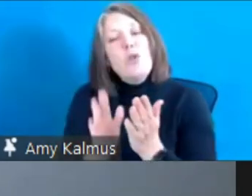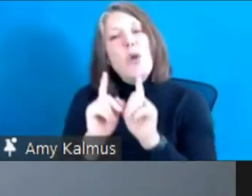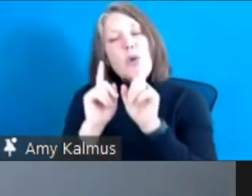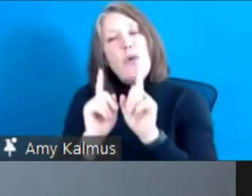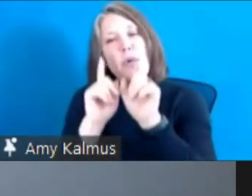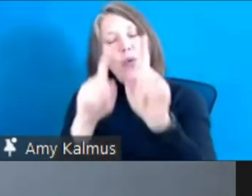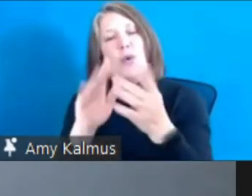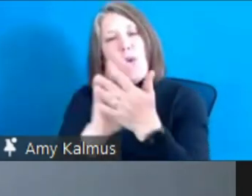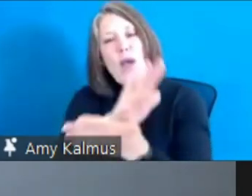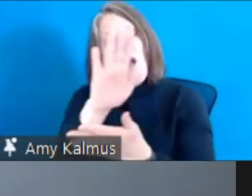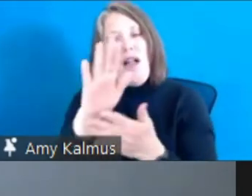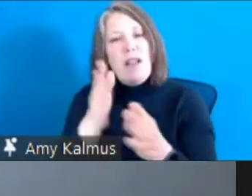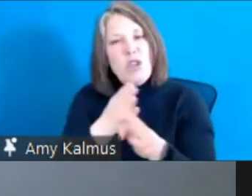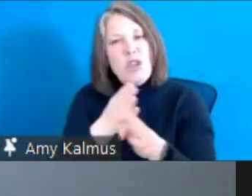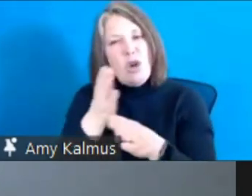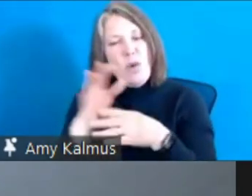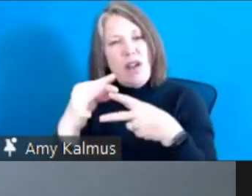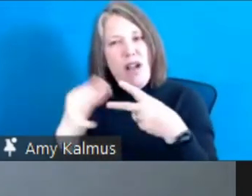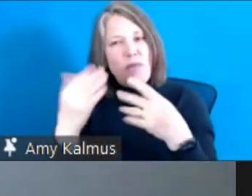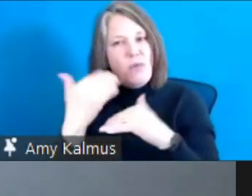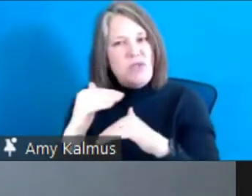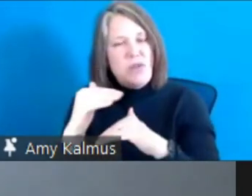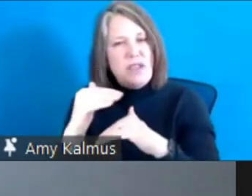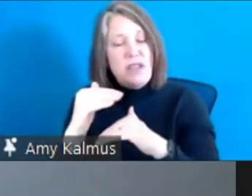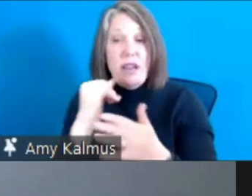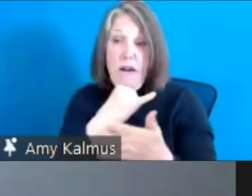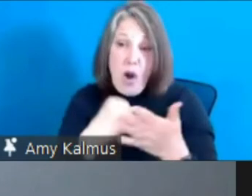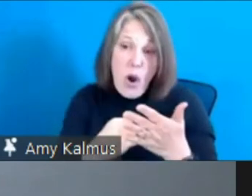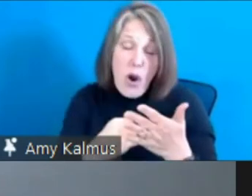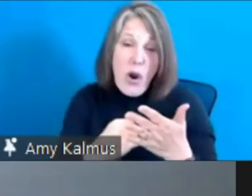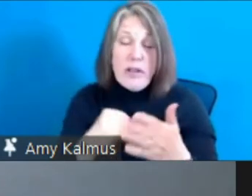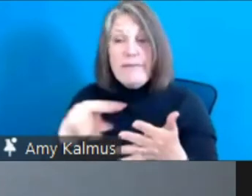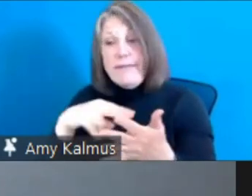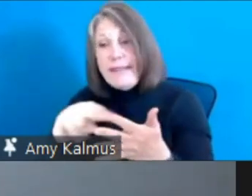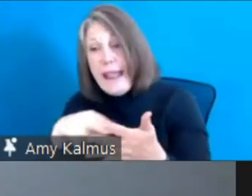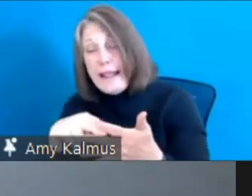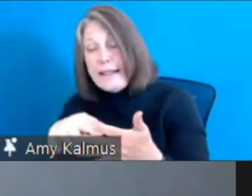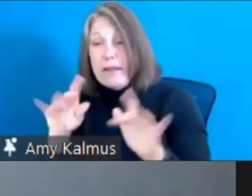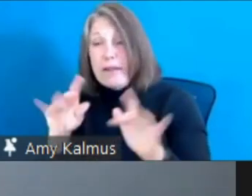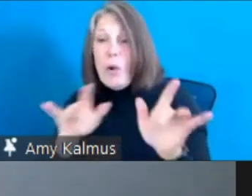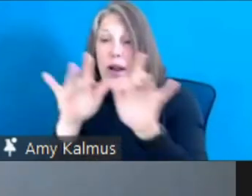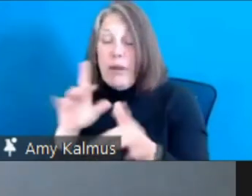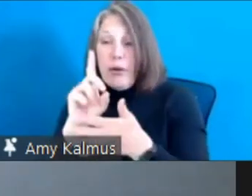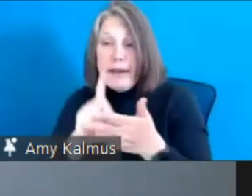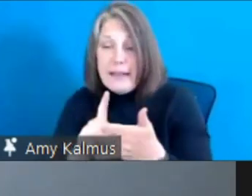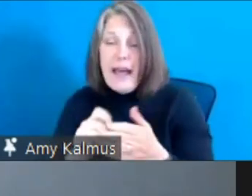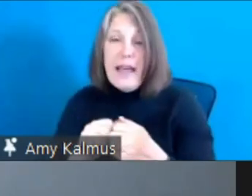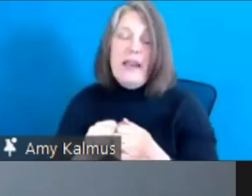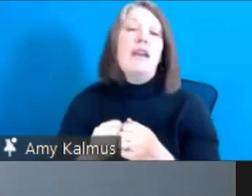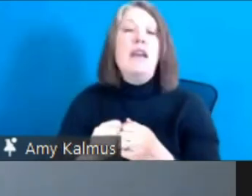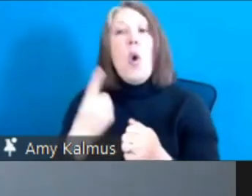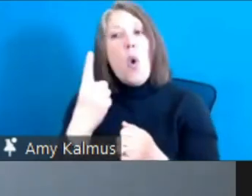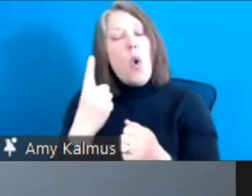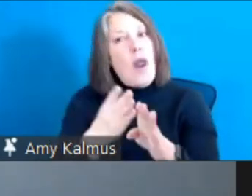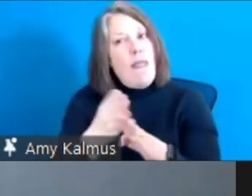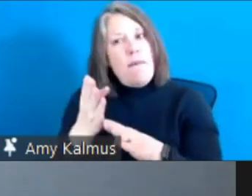college, career options are still restricted to the arts, dance, or computer design. One of the main problems